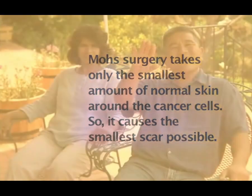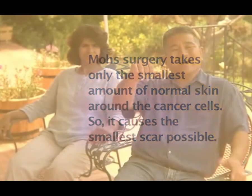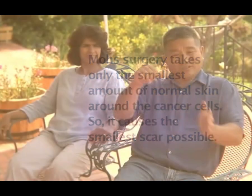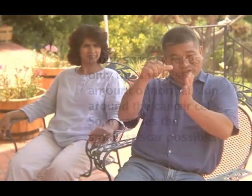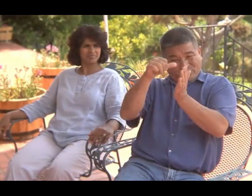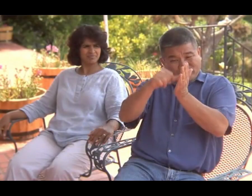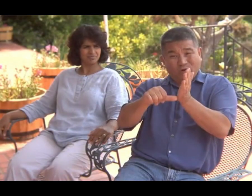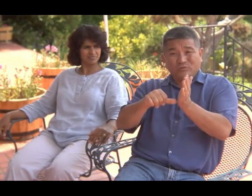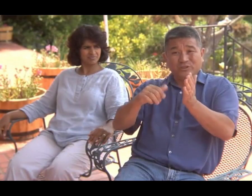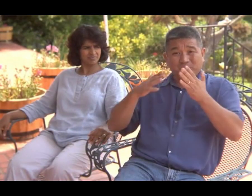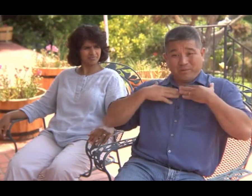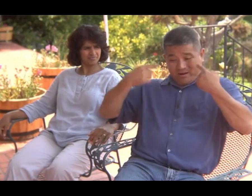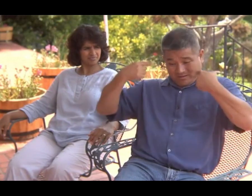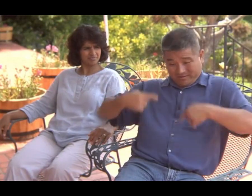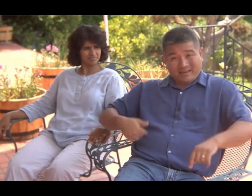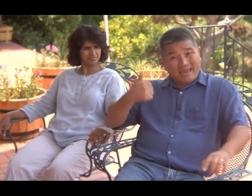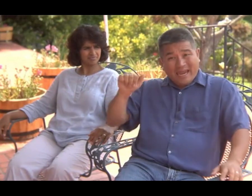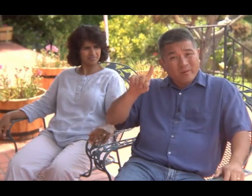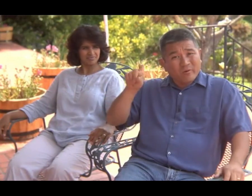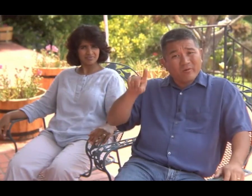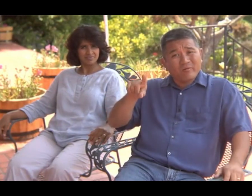Can this surgery be done anywhere on the body?